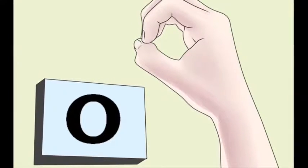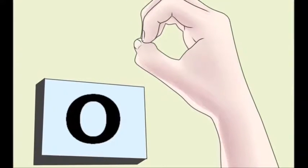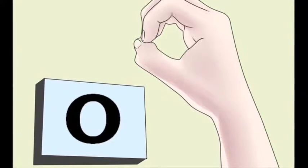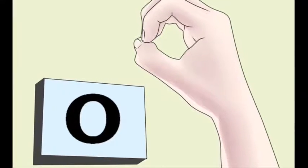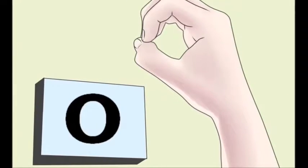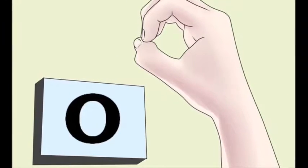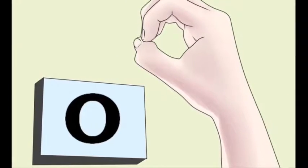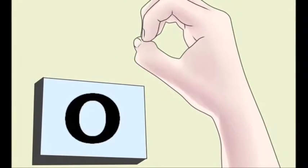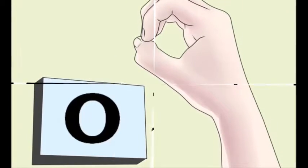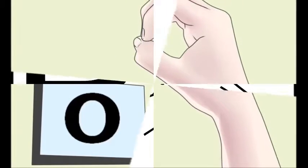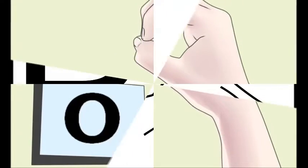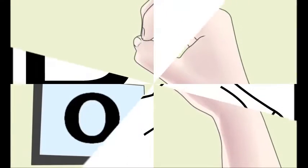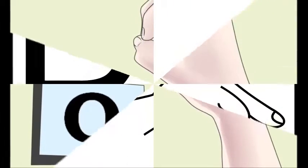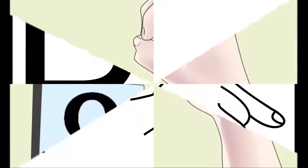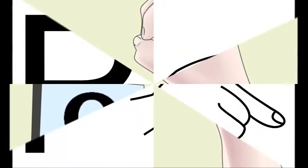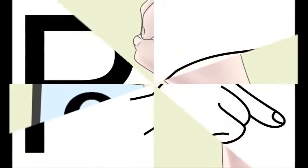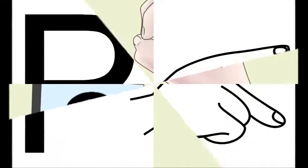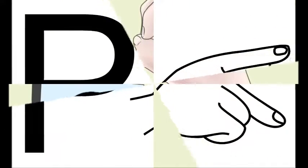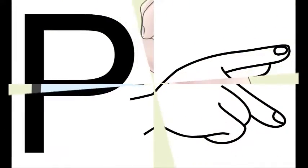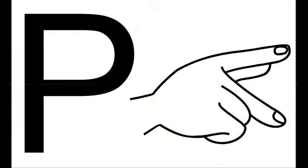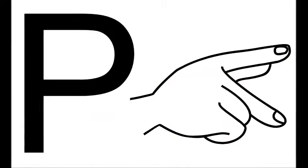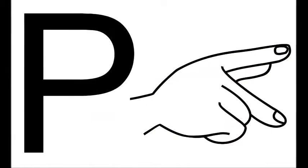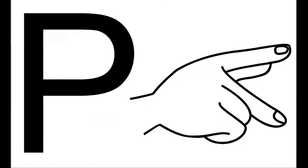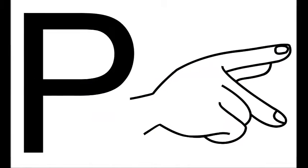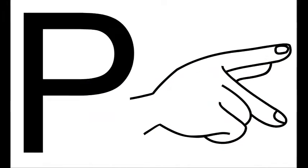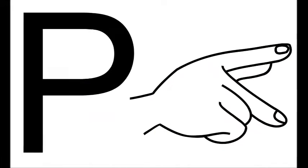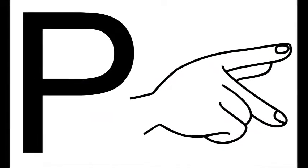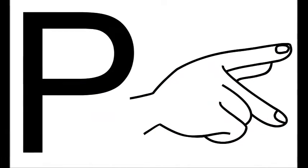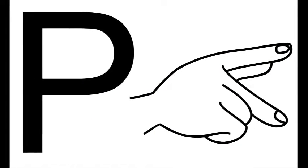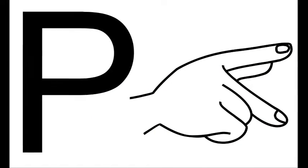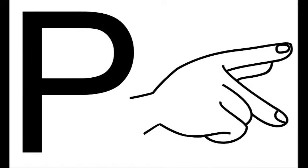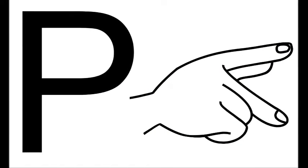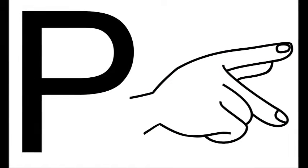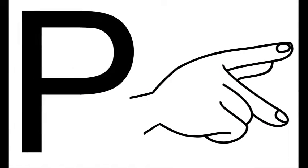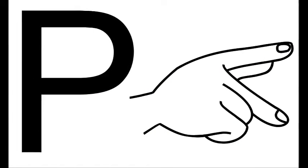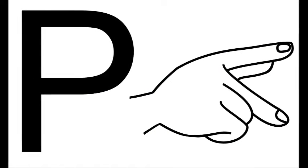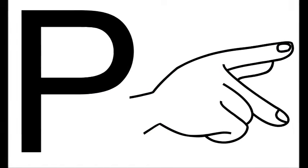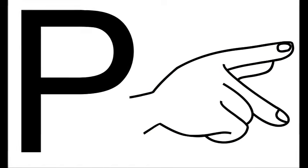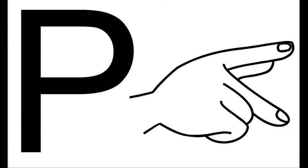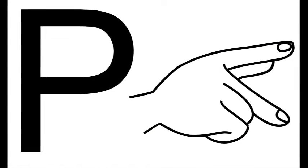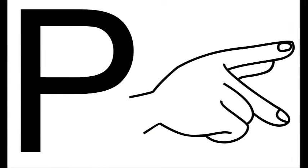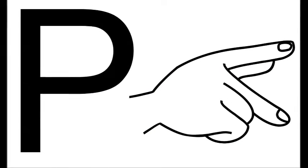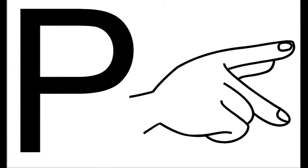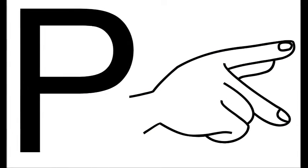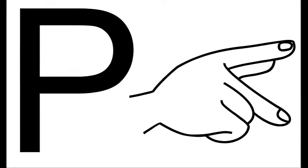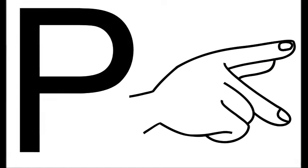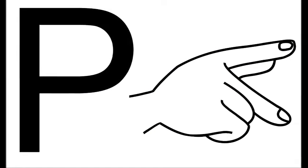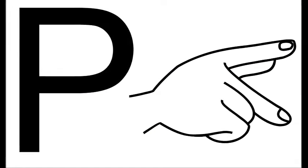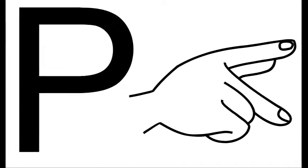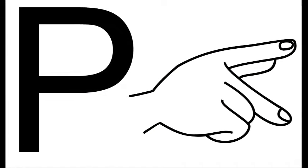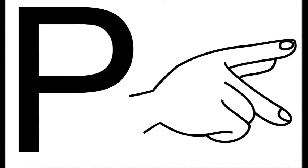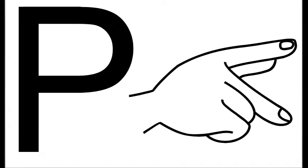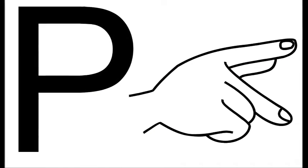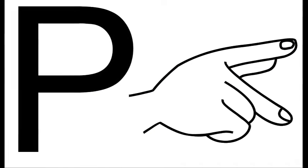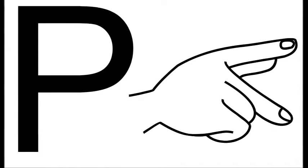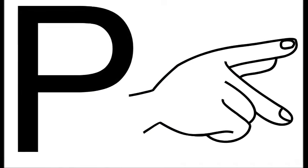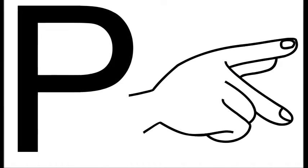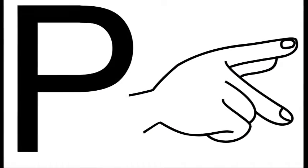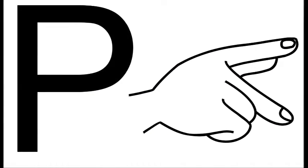T often confused with a so careful attention toute ton position. T. McAfee stamp your tombe between